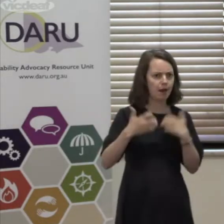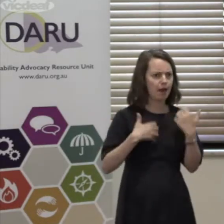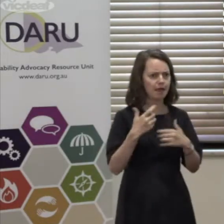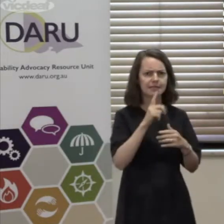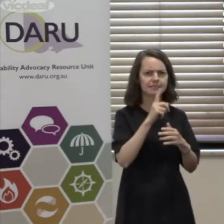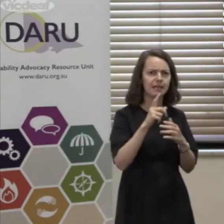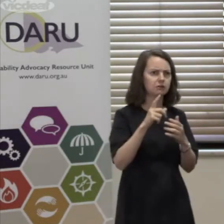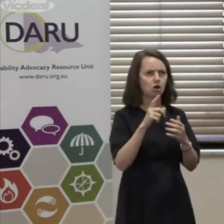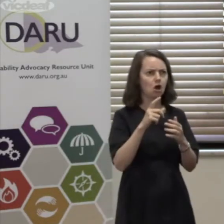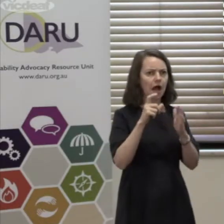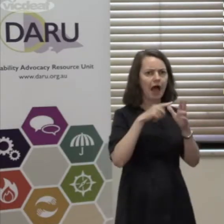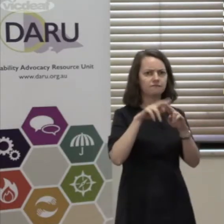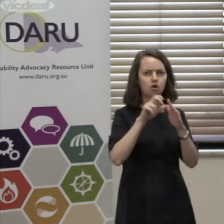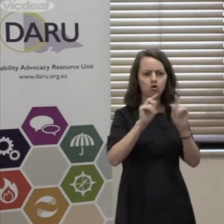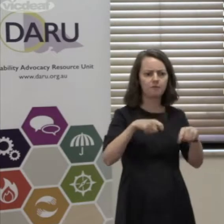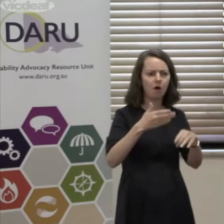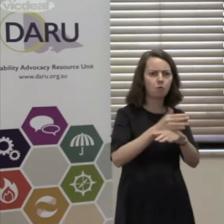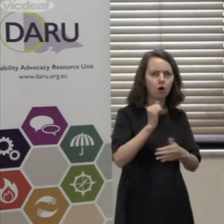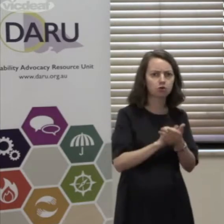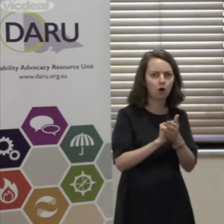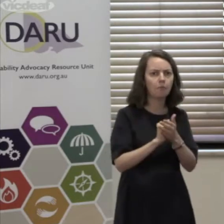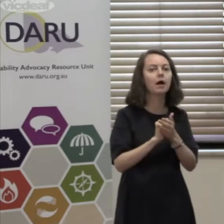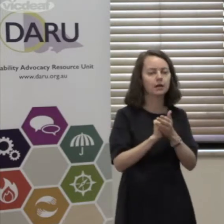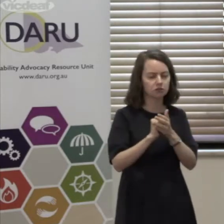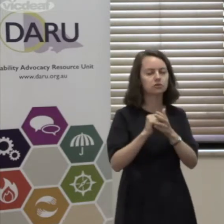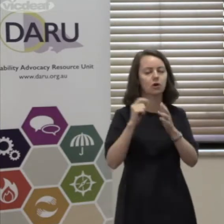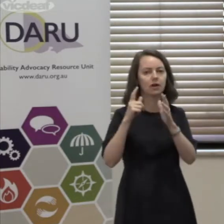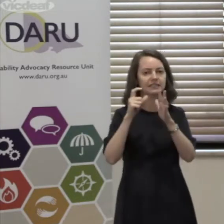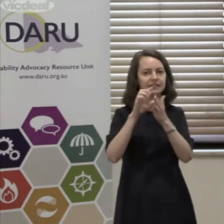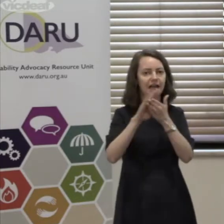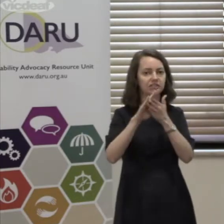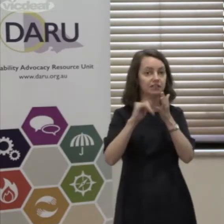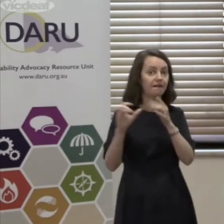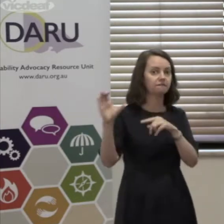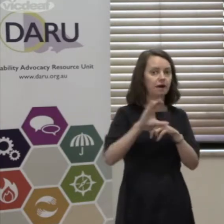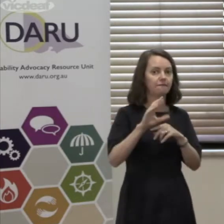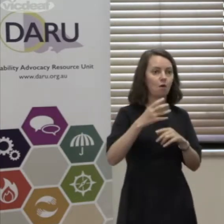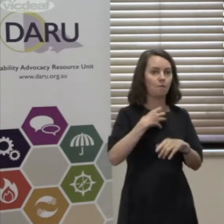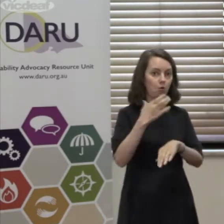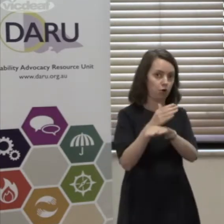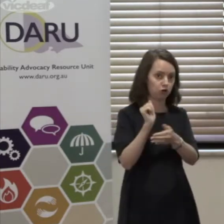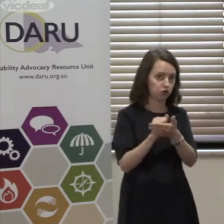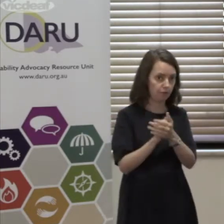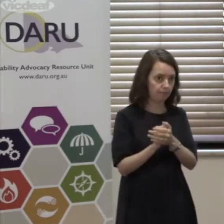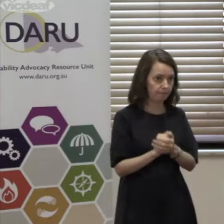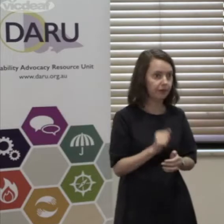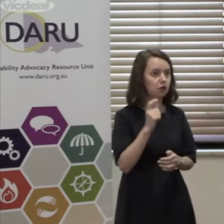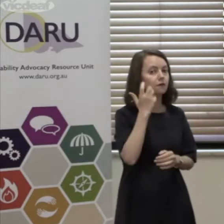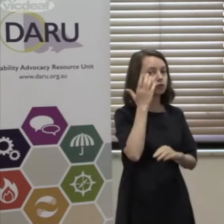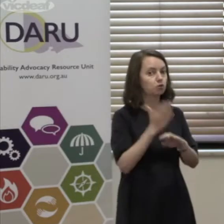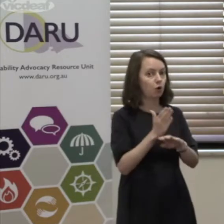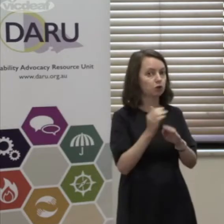and DSS said, okay, we'll fund you another series. So if you didn't get in, that's a plan of action. But